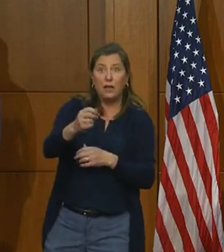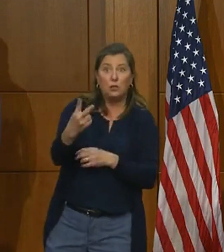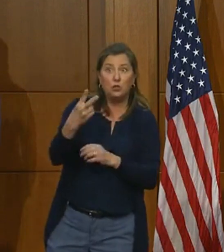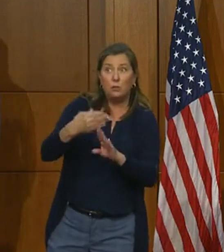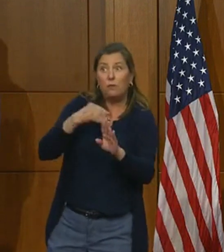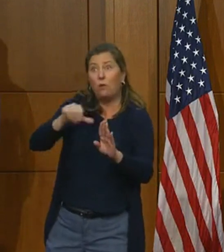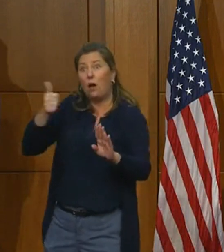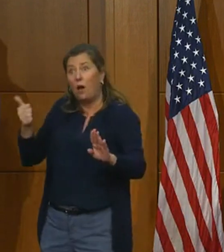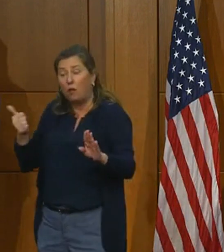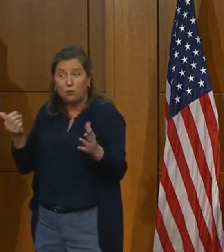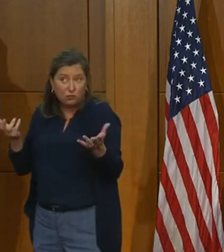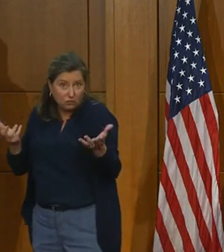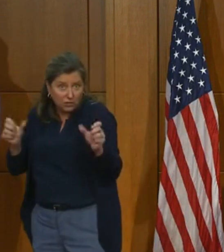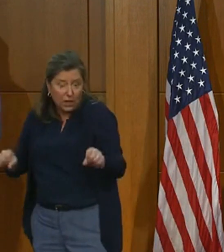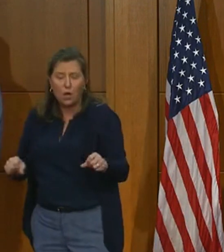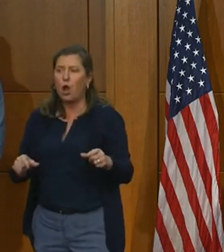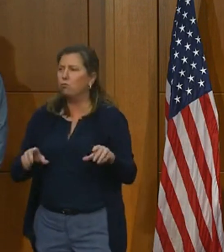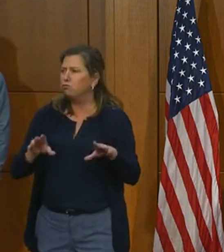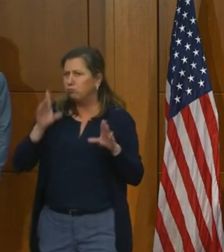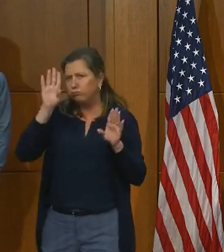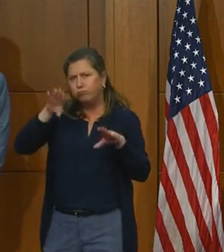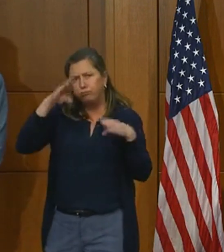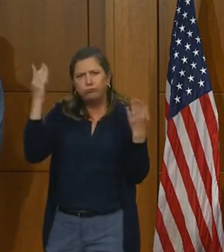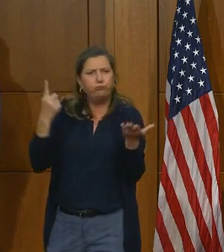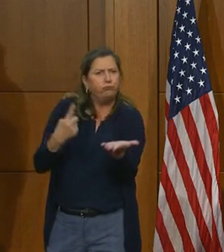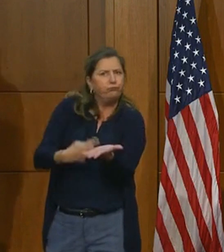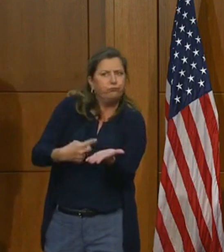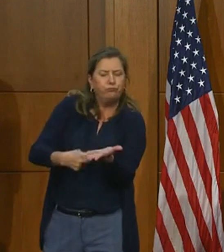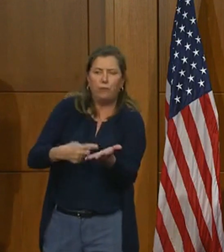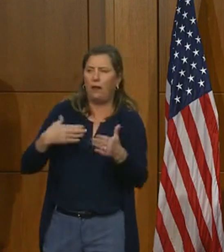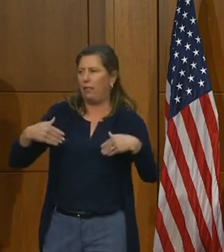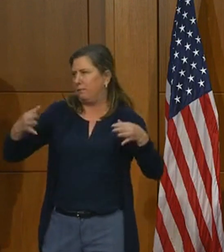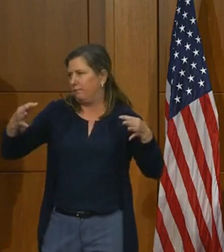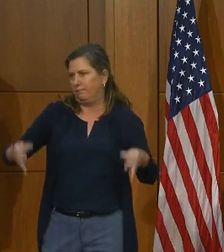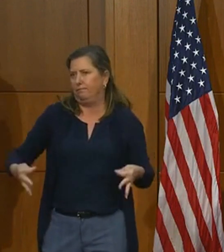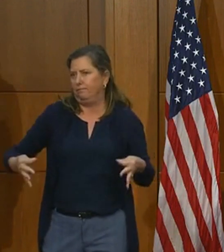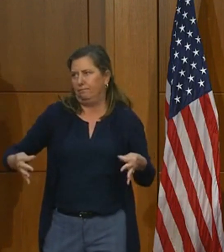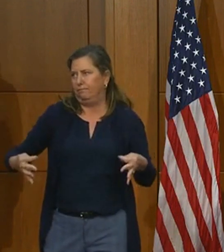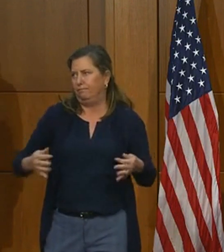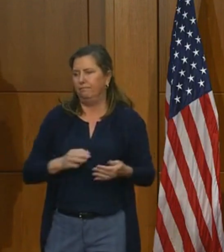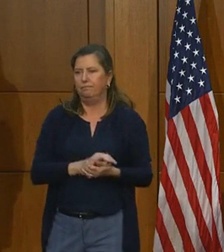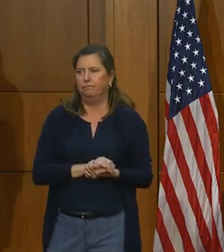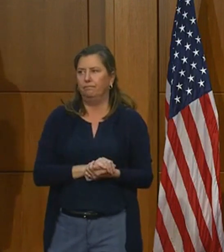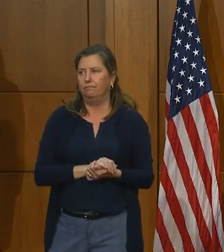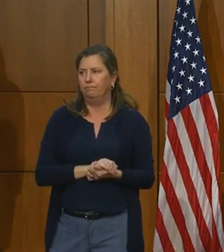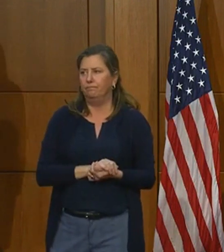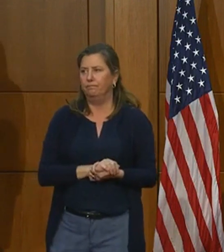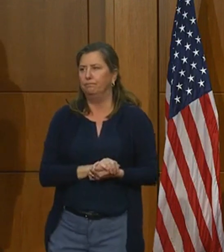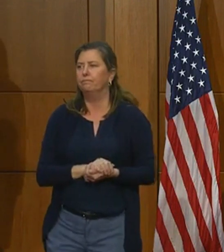others. I'm open for that discussion, but I haven't made any decisions in that regard yet.